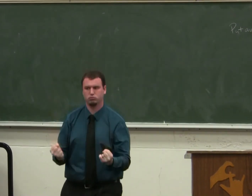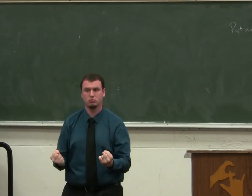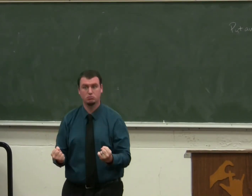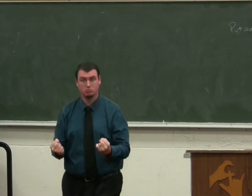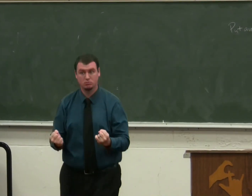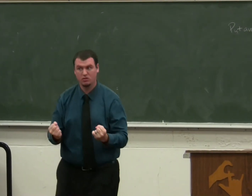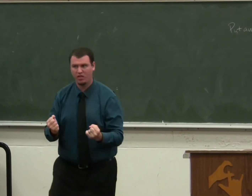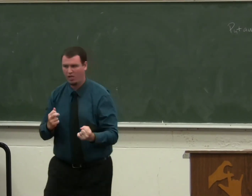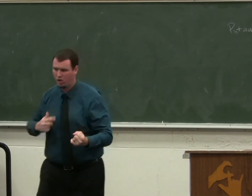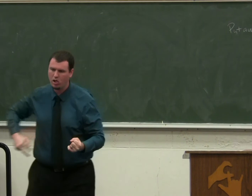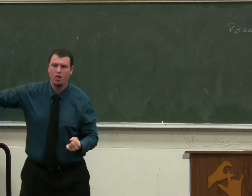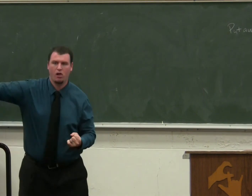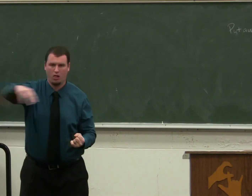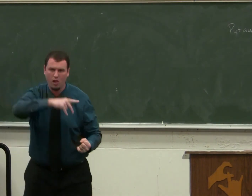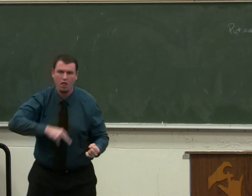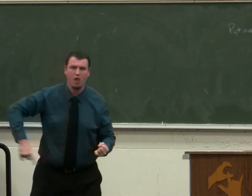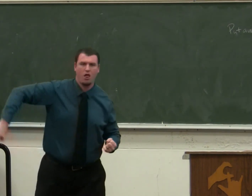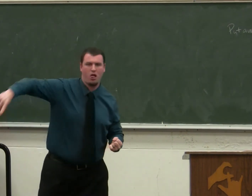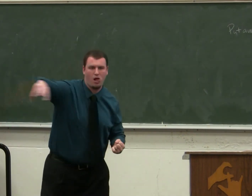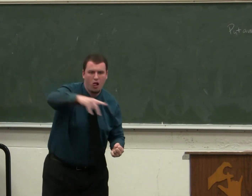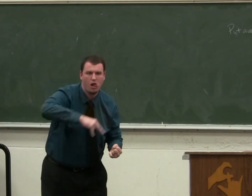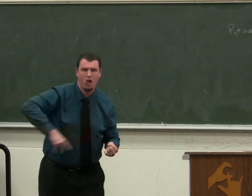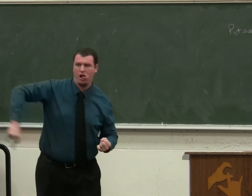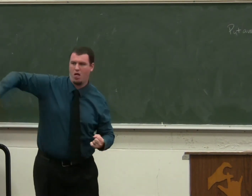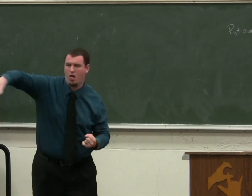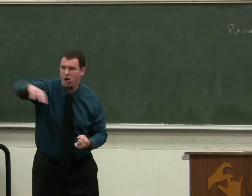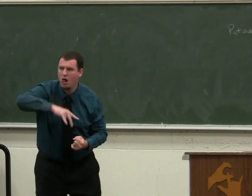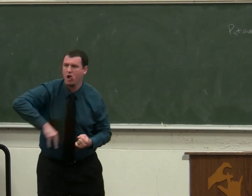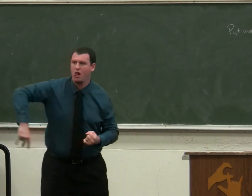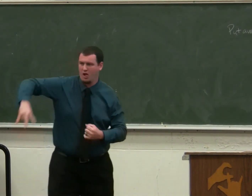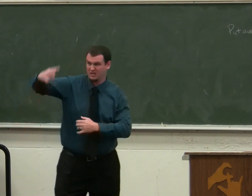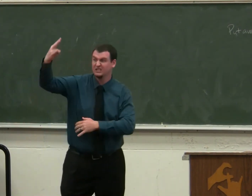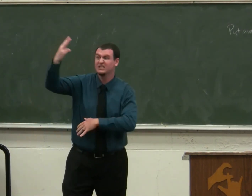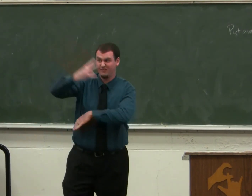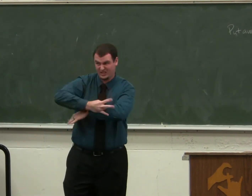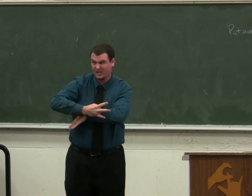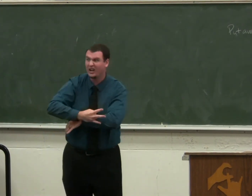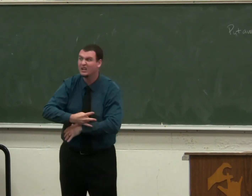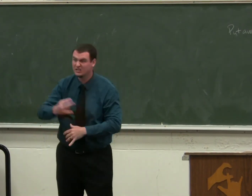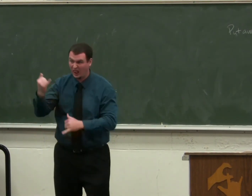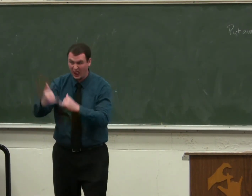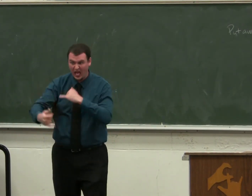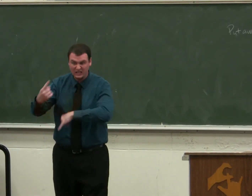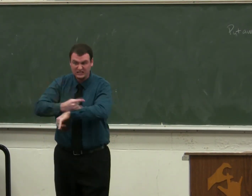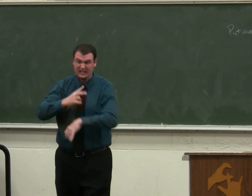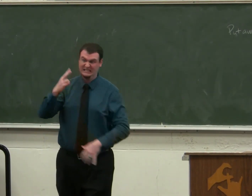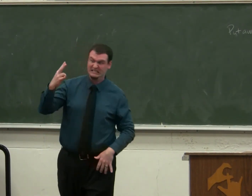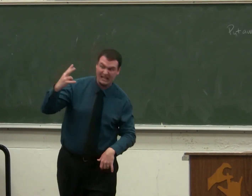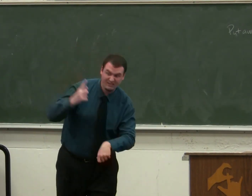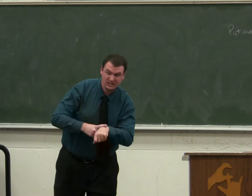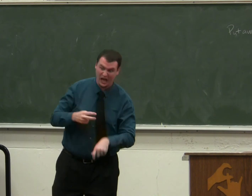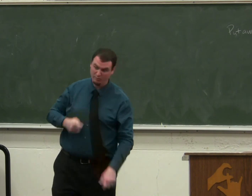Remember when the walls came crumbling down after they walked around the buildings, the